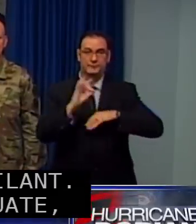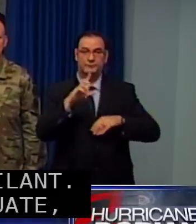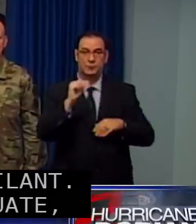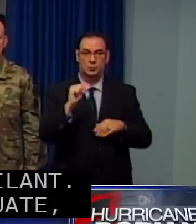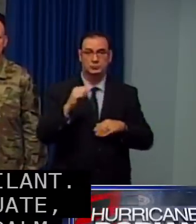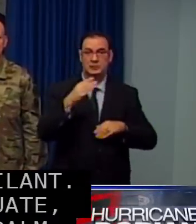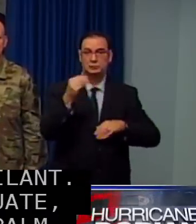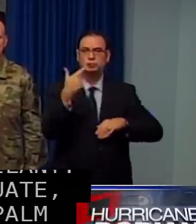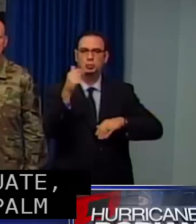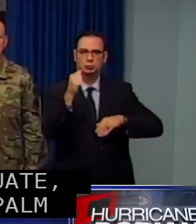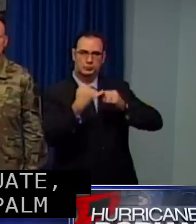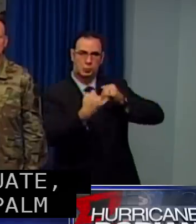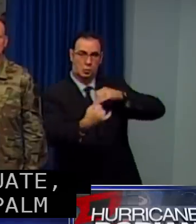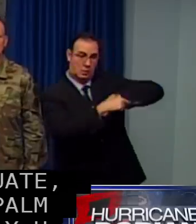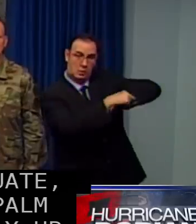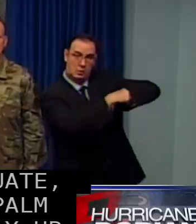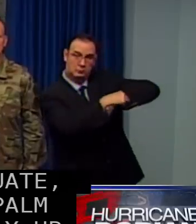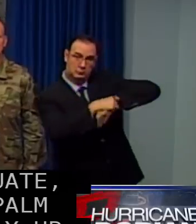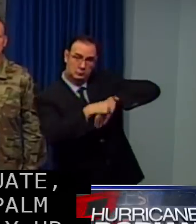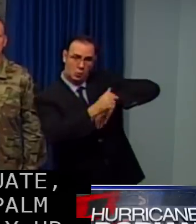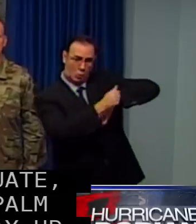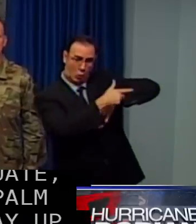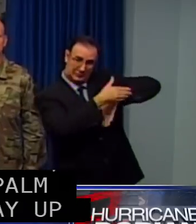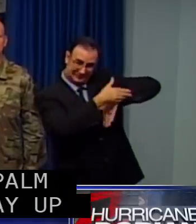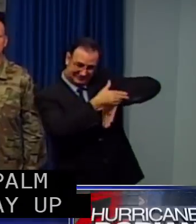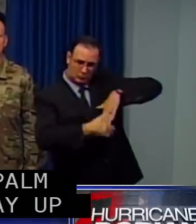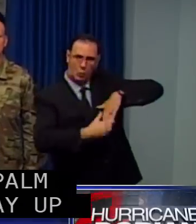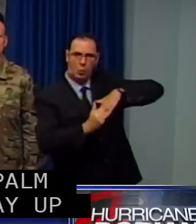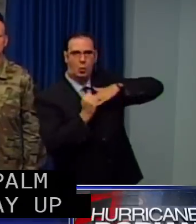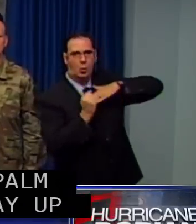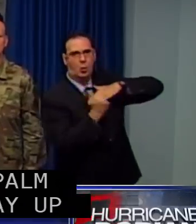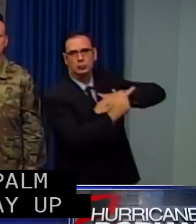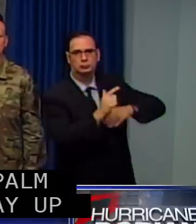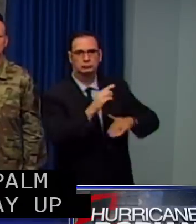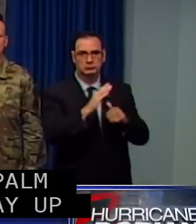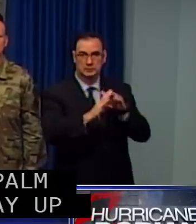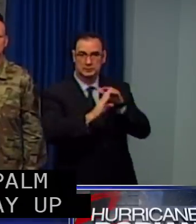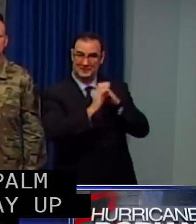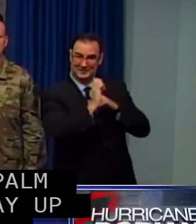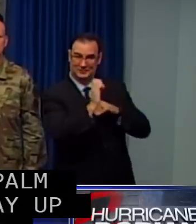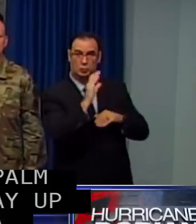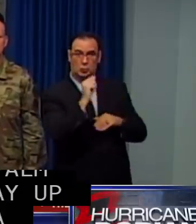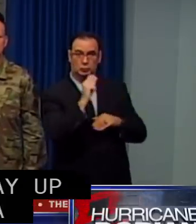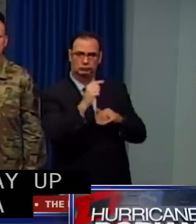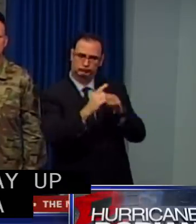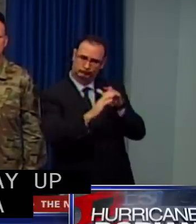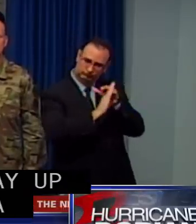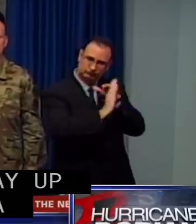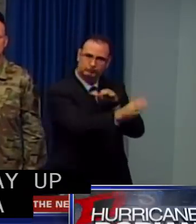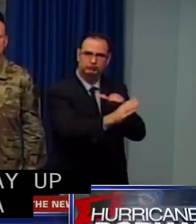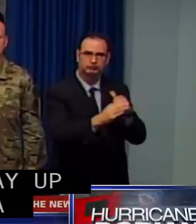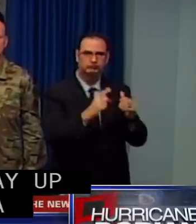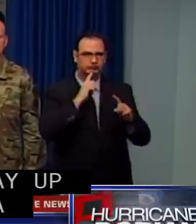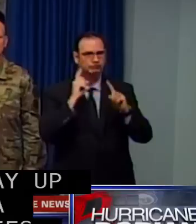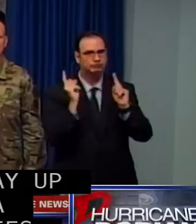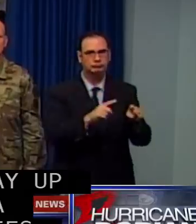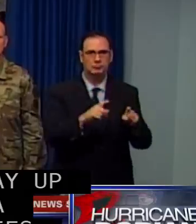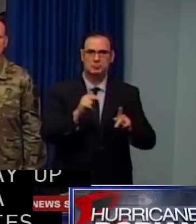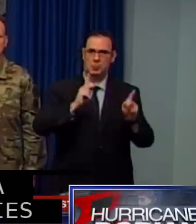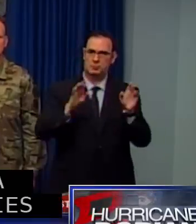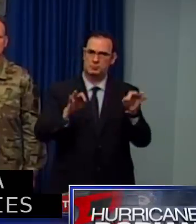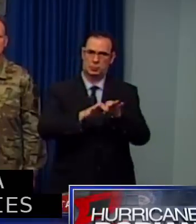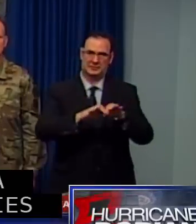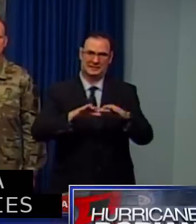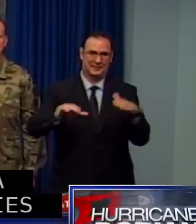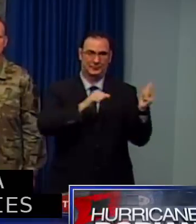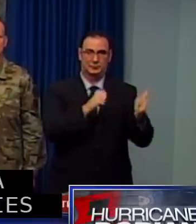counties have issued evacuation orders. And the governor adding that the latest track is about 100 miles